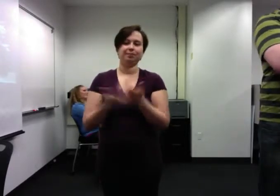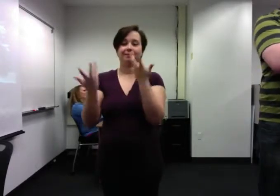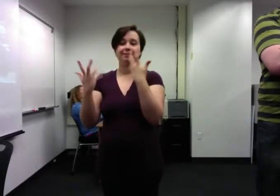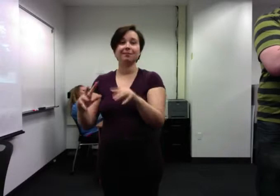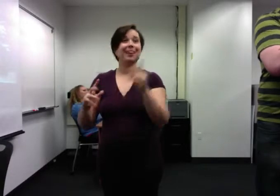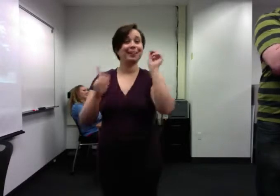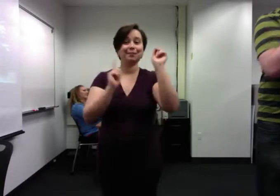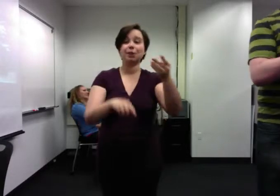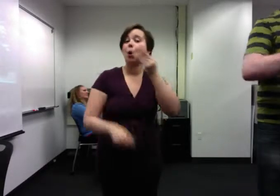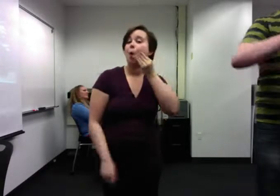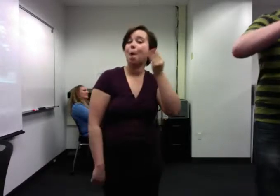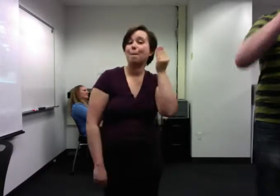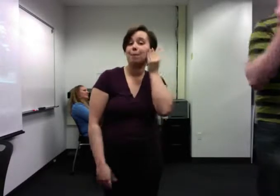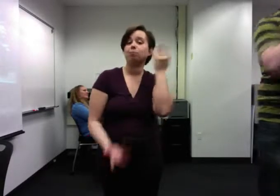home.